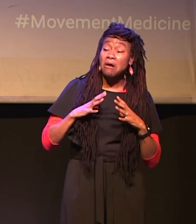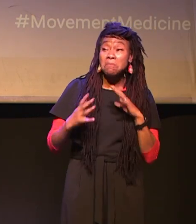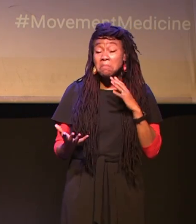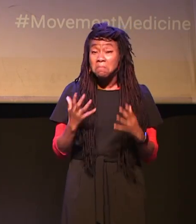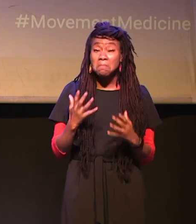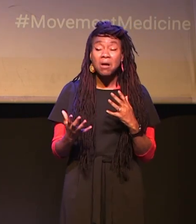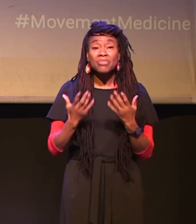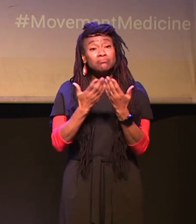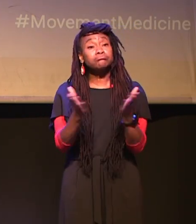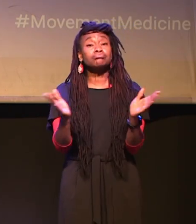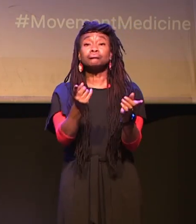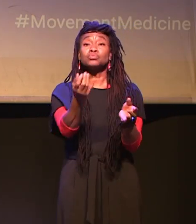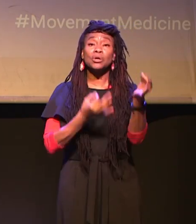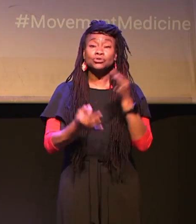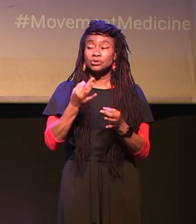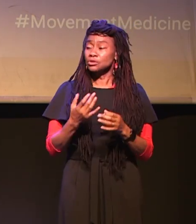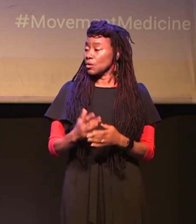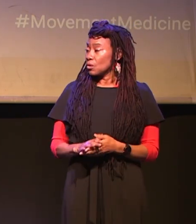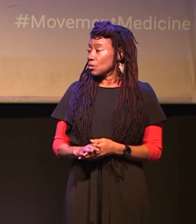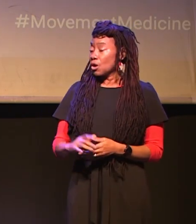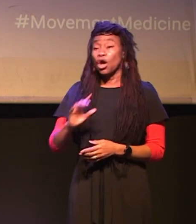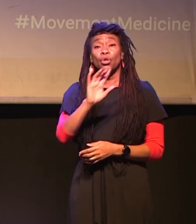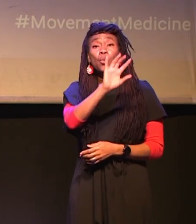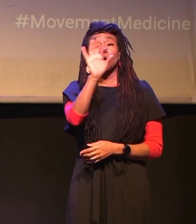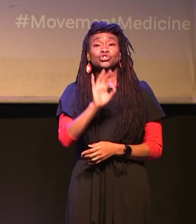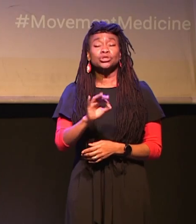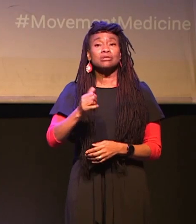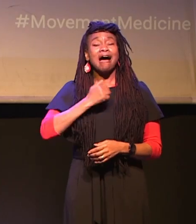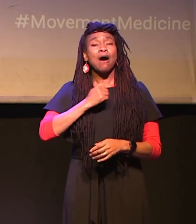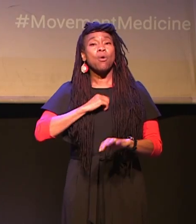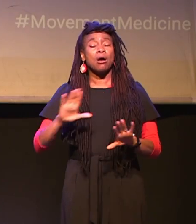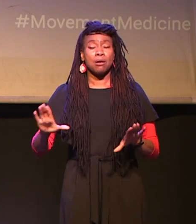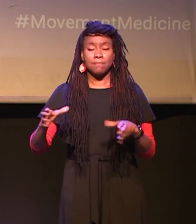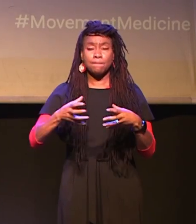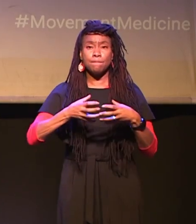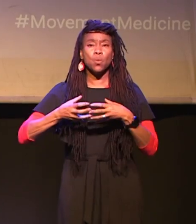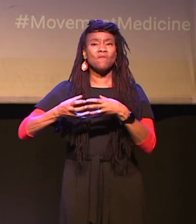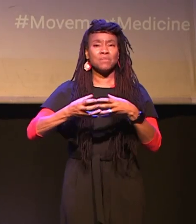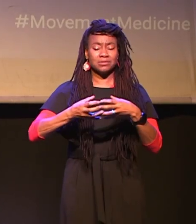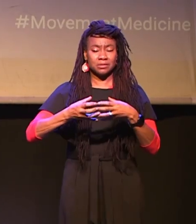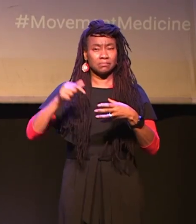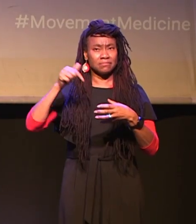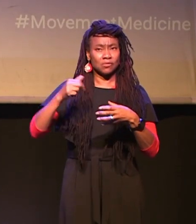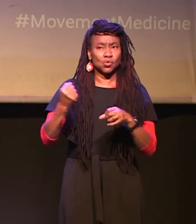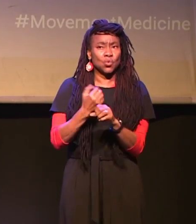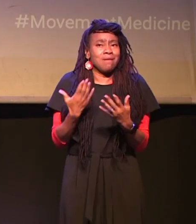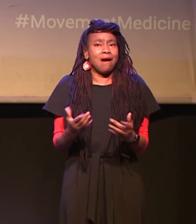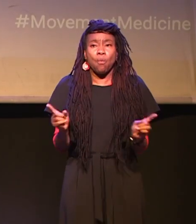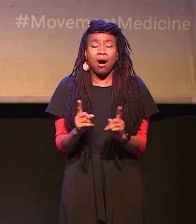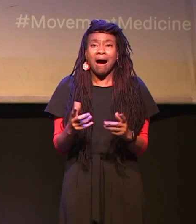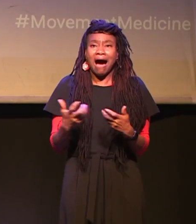folks. So we had a question which was, what do our movements need right now, and how do we cultivate and nurture